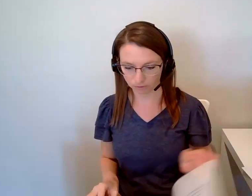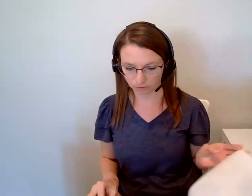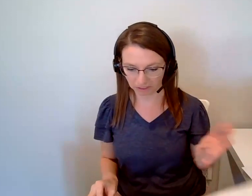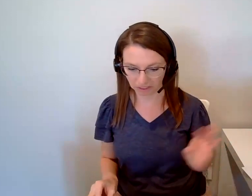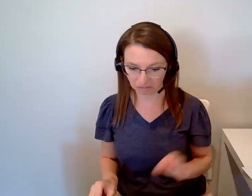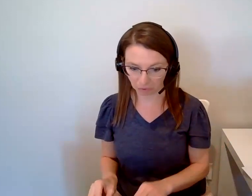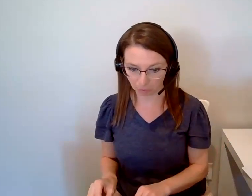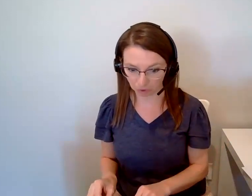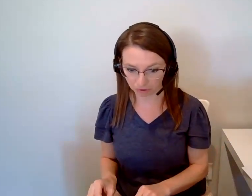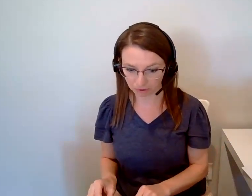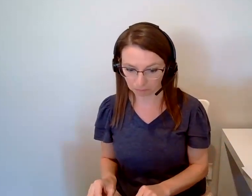Can't think of other words.